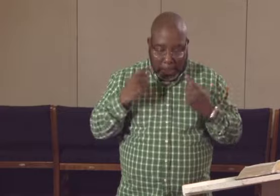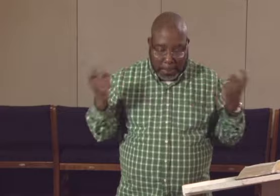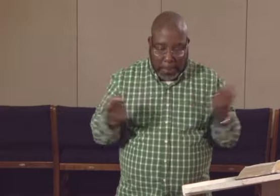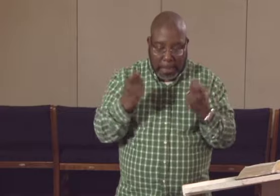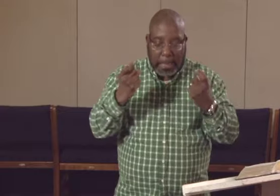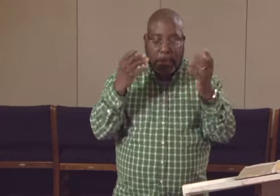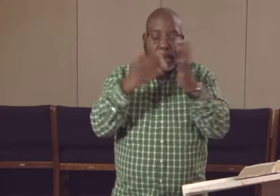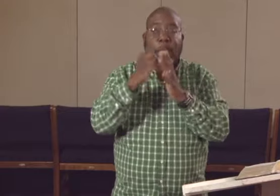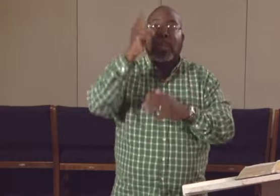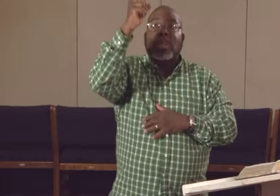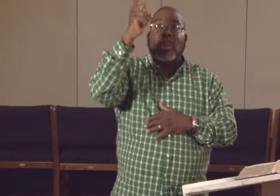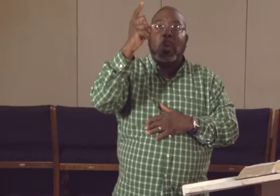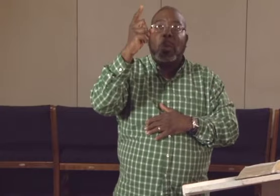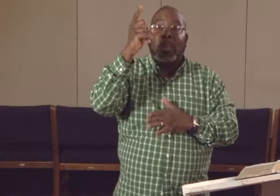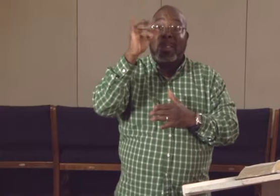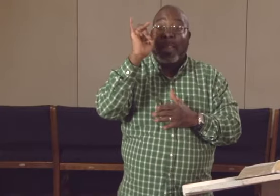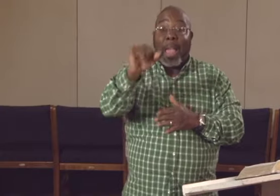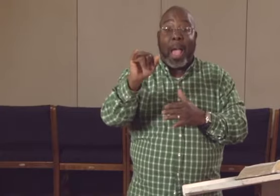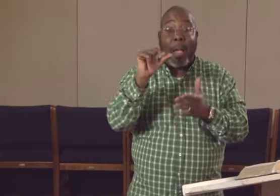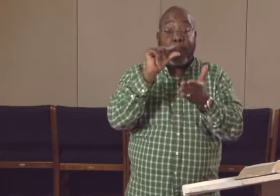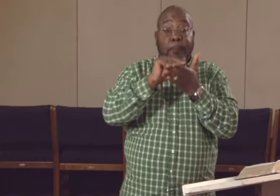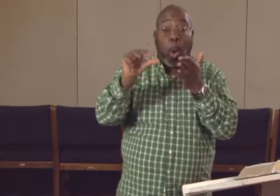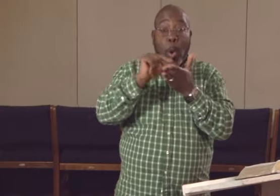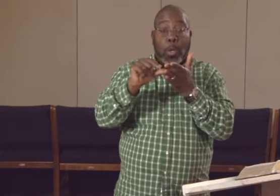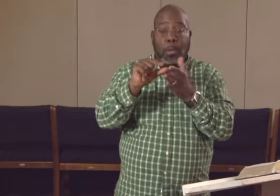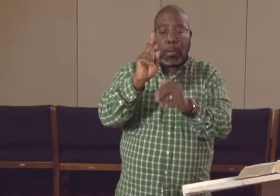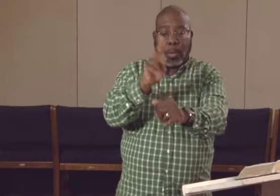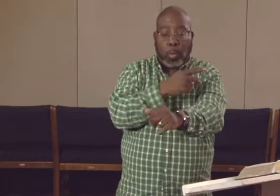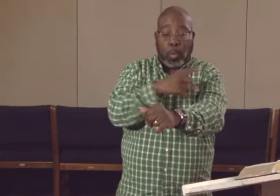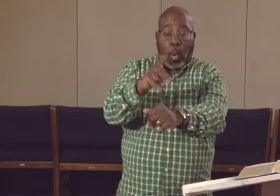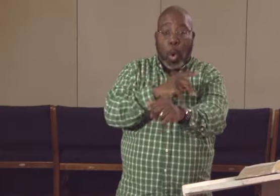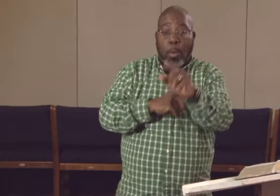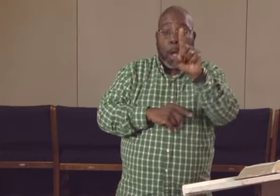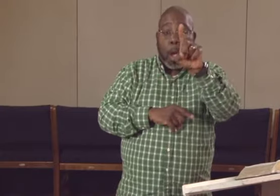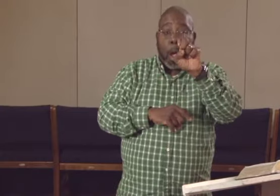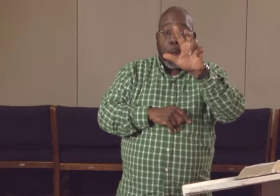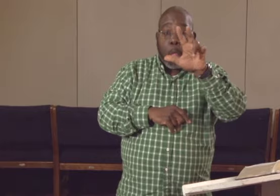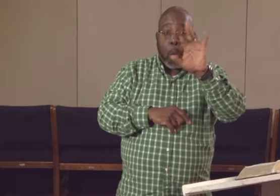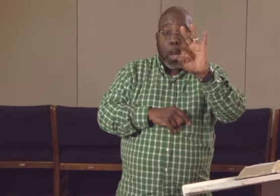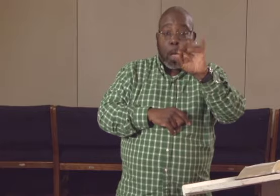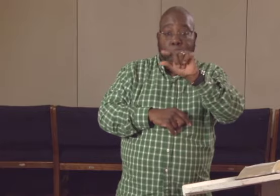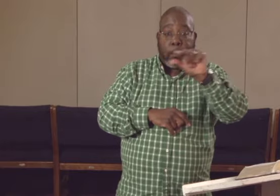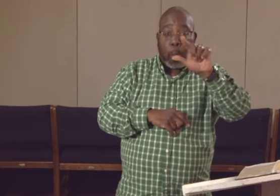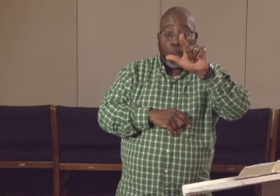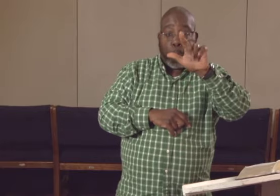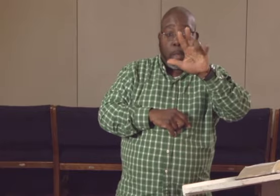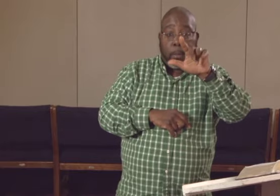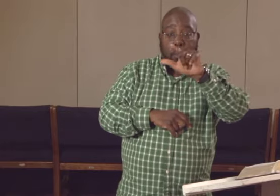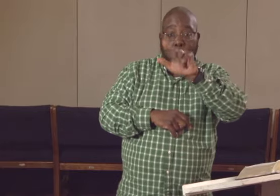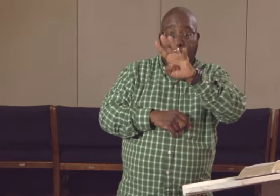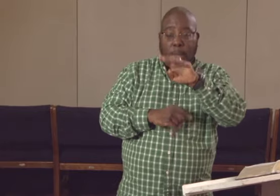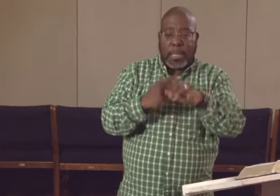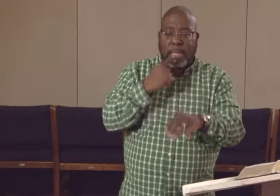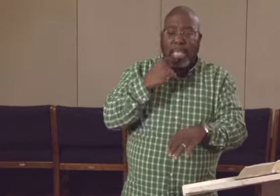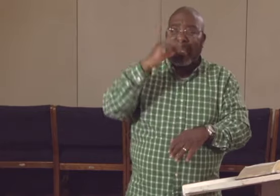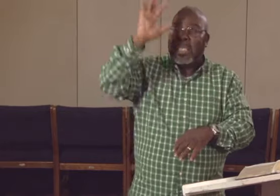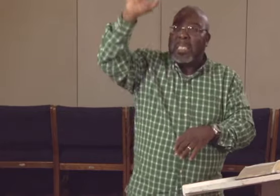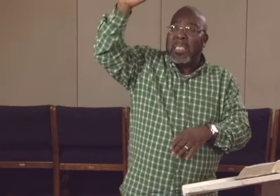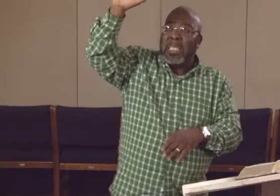done wrong. I had sinned against God. The verse in Psalm chapter 139, verse